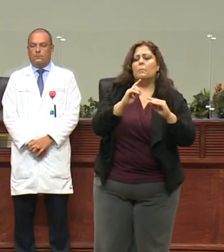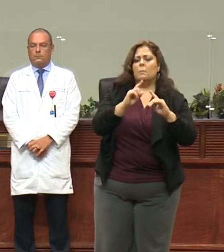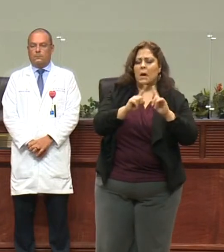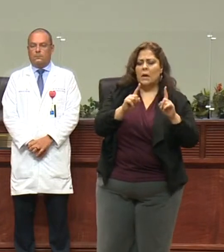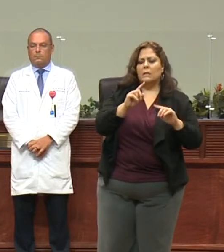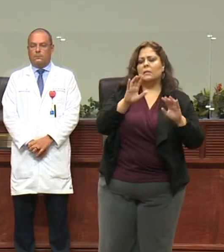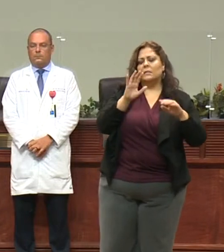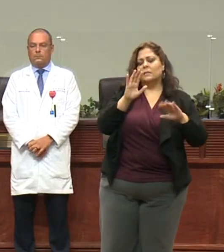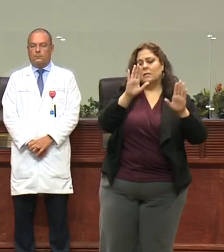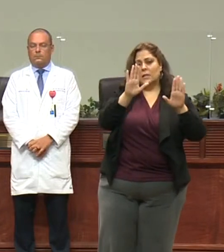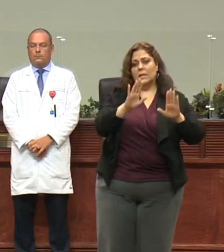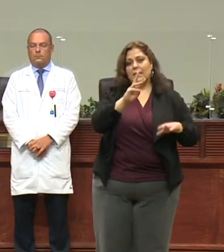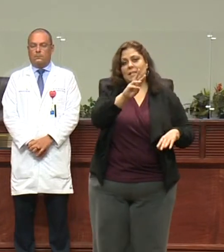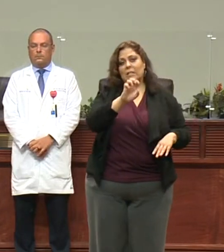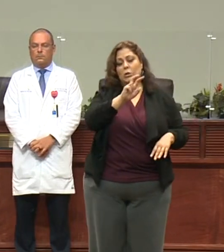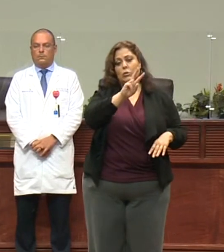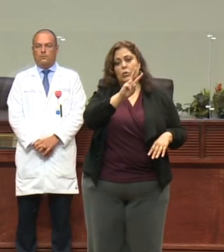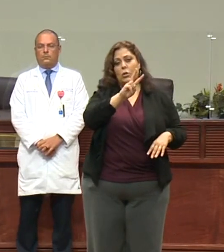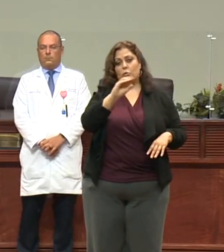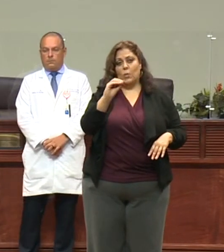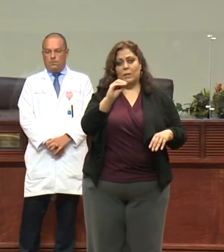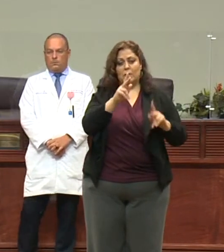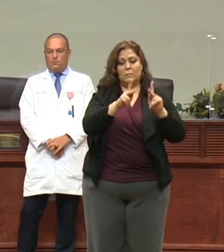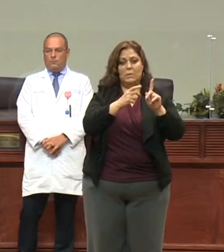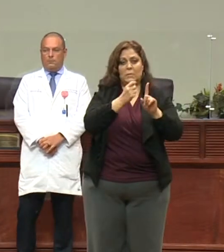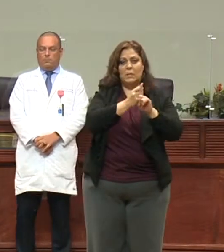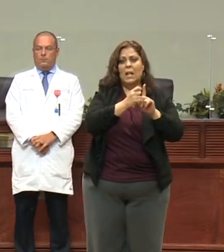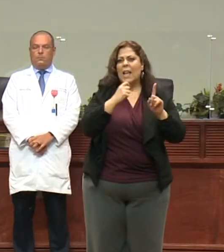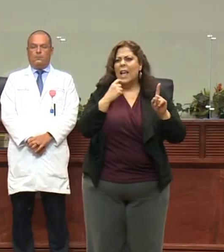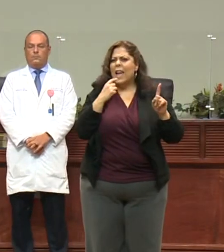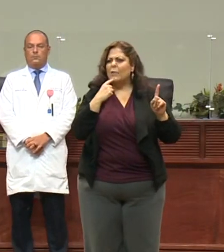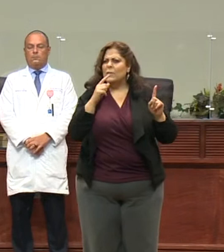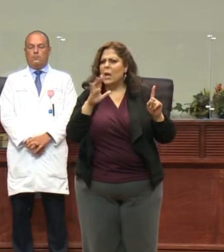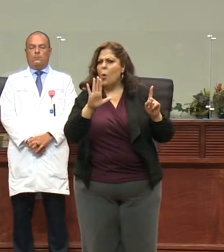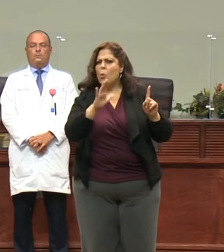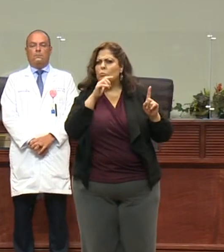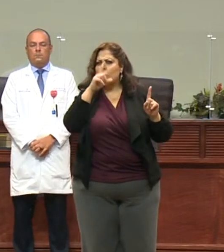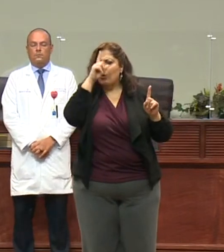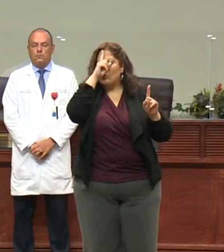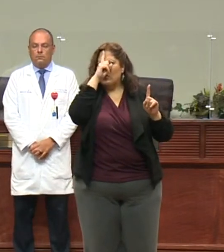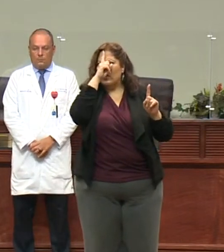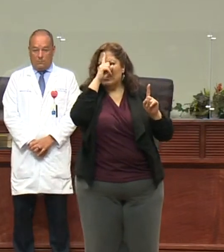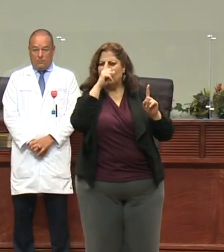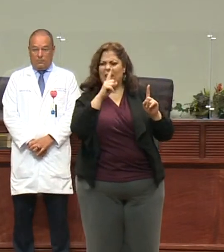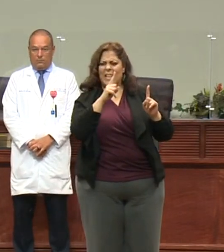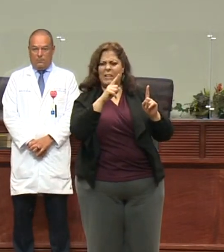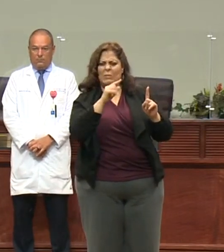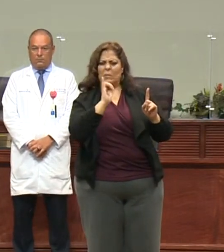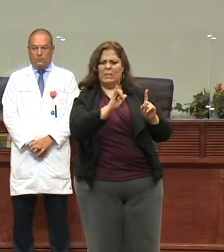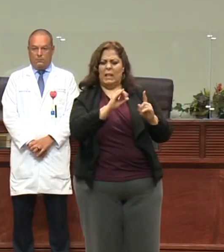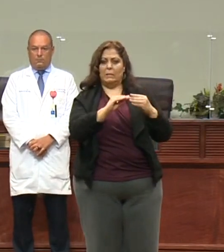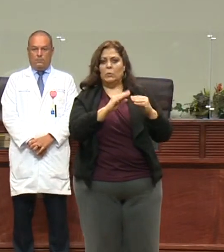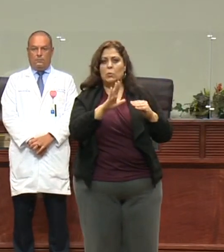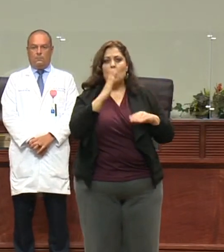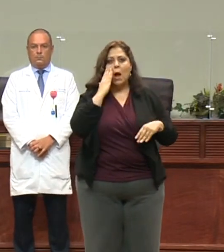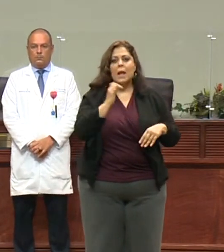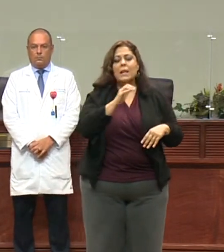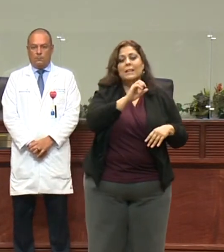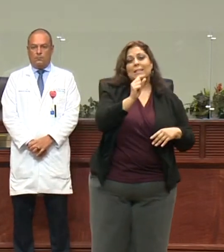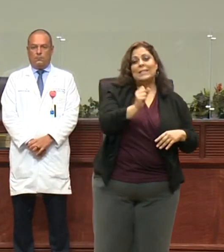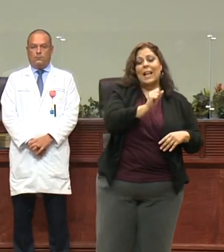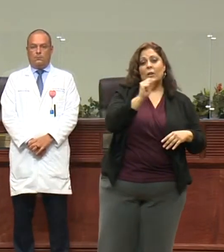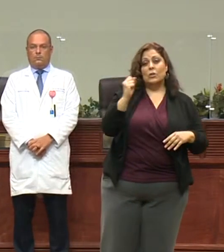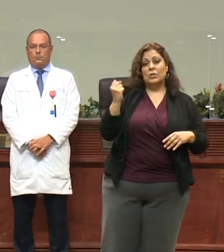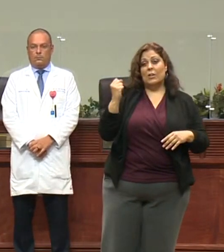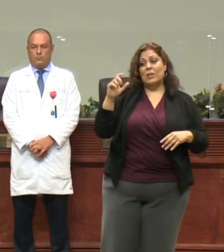620 cases. And it's alarming that I say don't read too much into this number because Saturday was